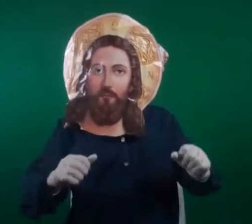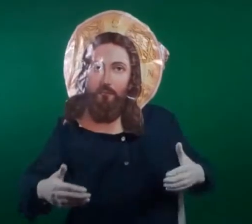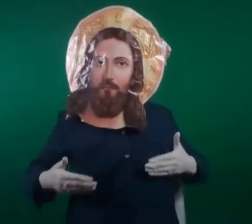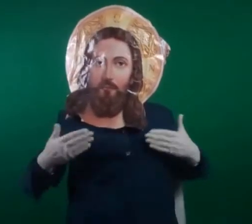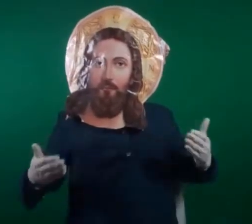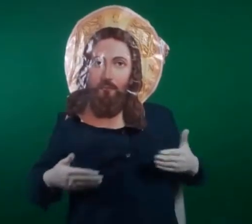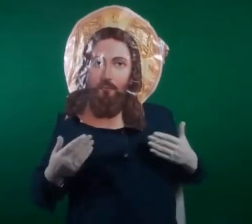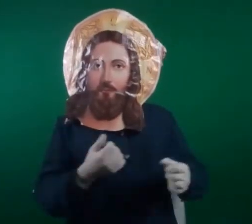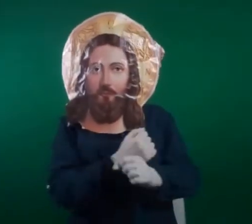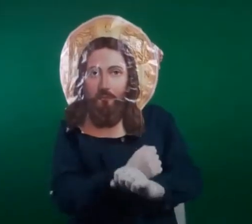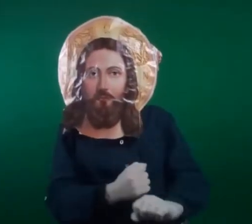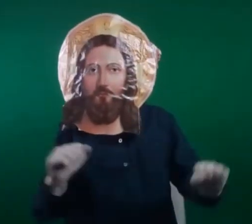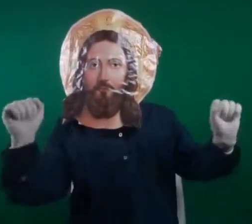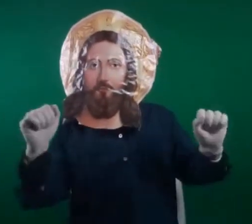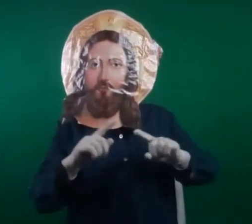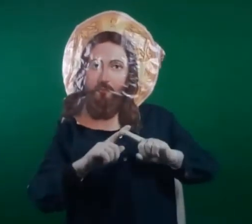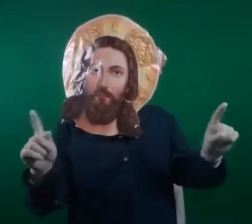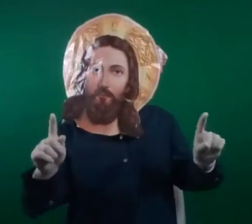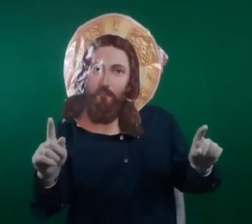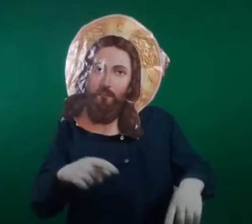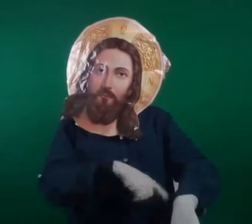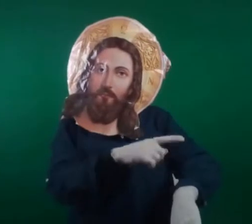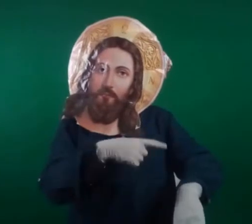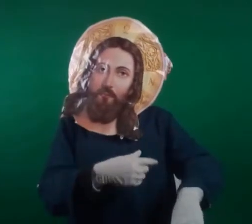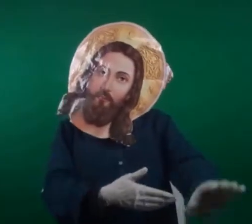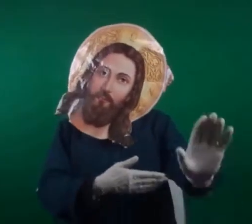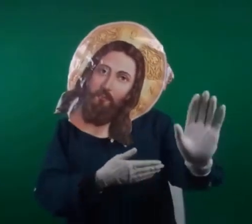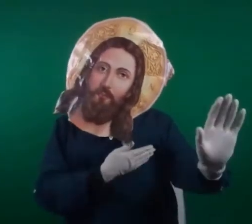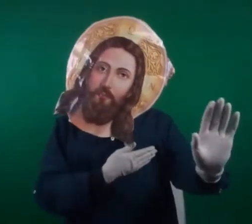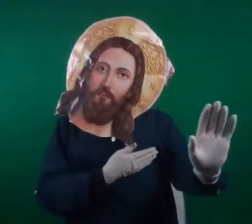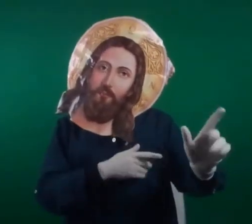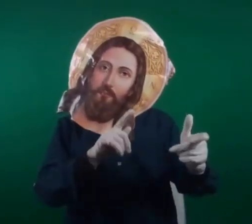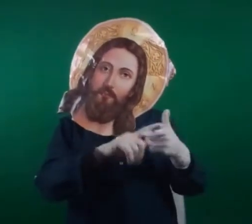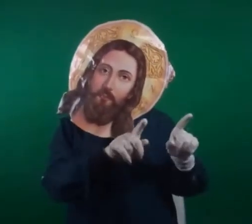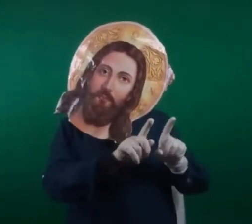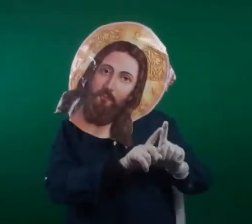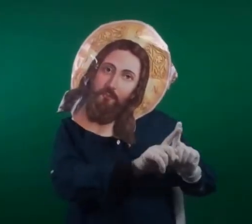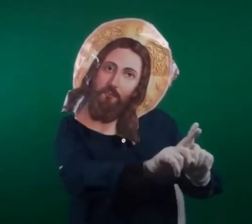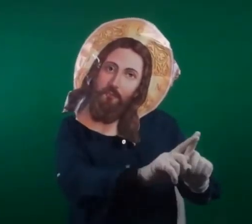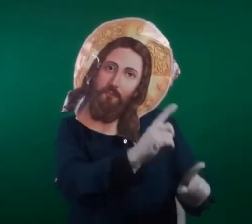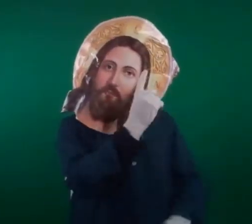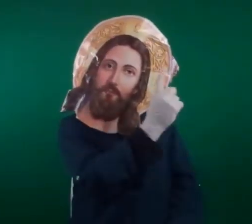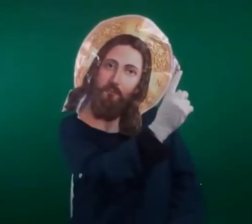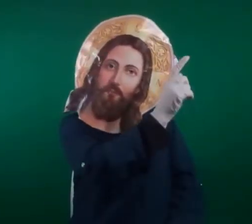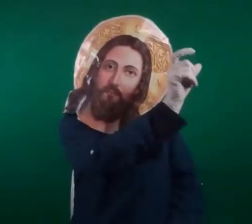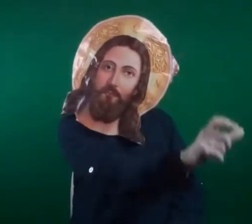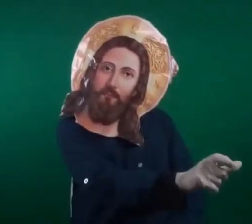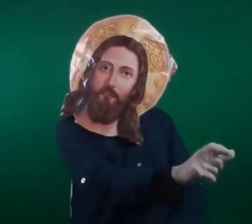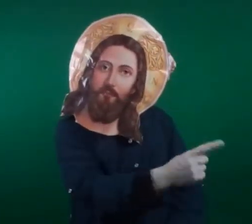It can be enjoyed safely, but should always be done with honesty and fidelity.